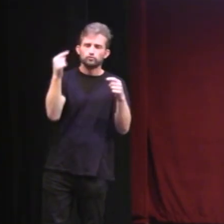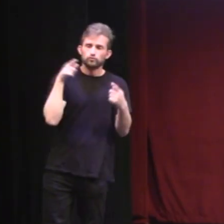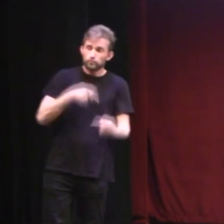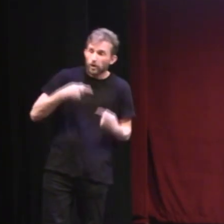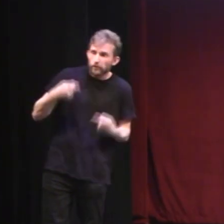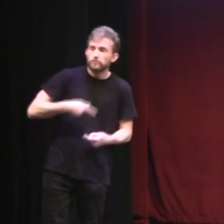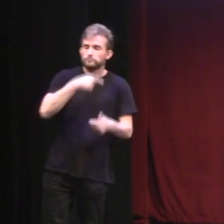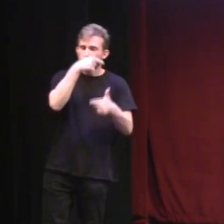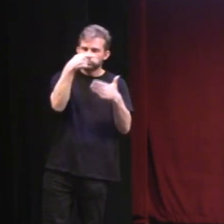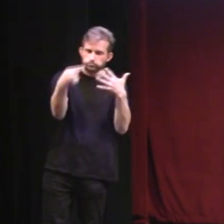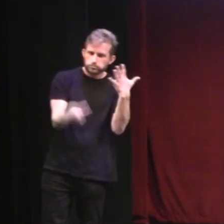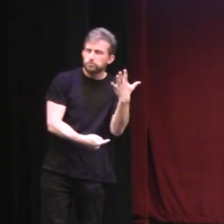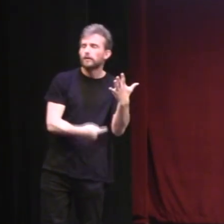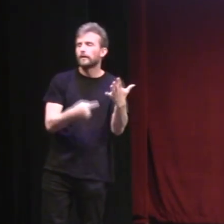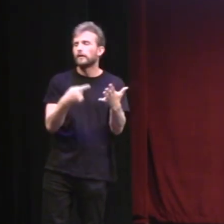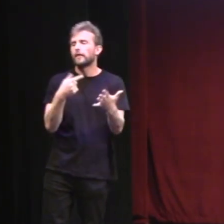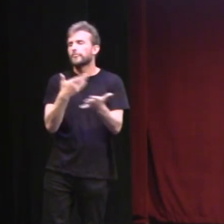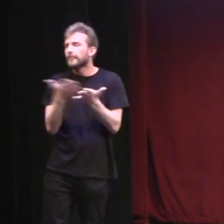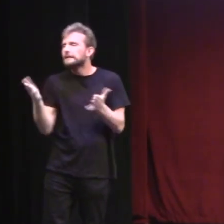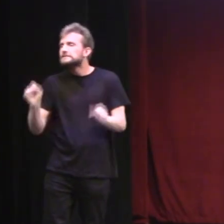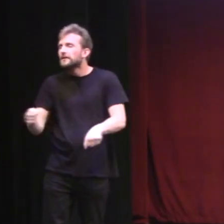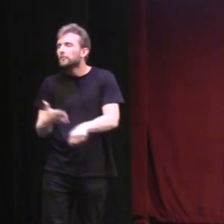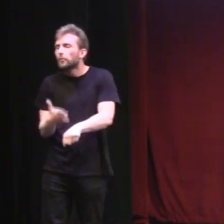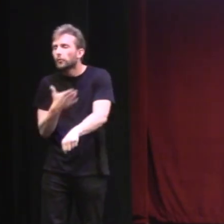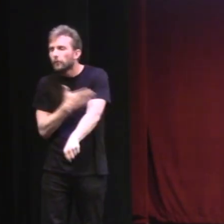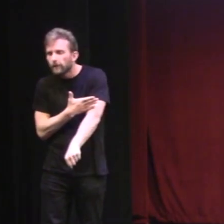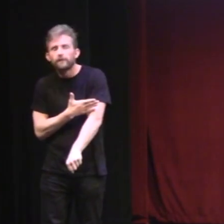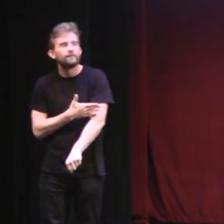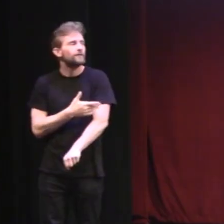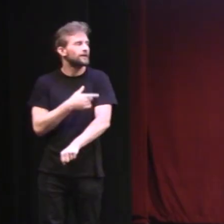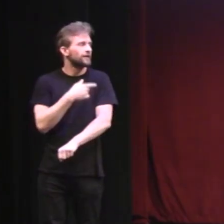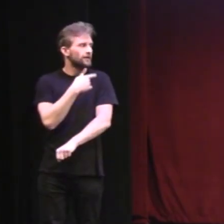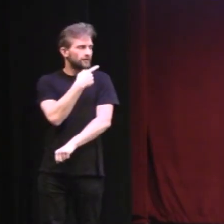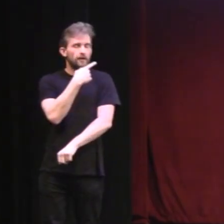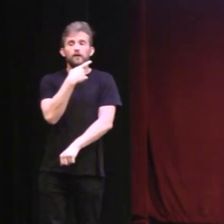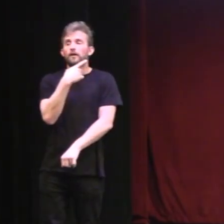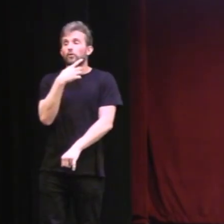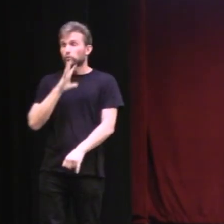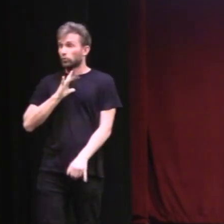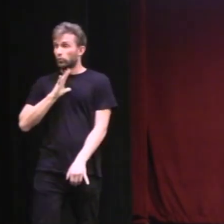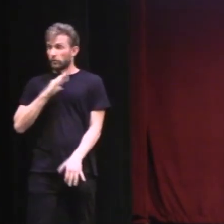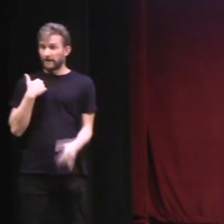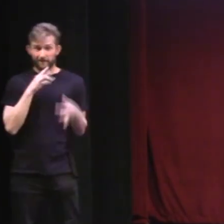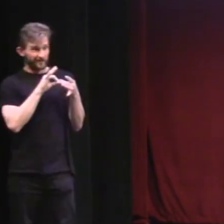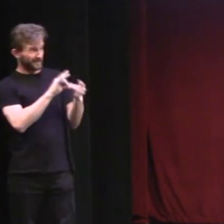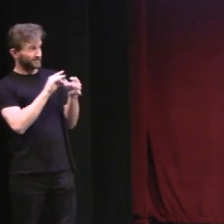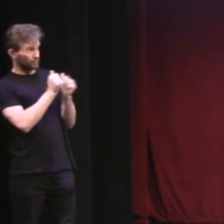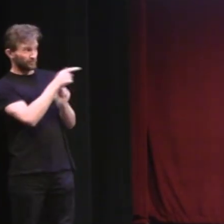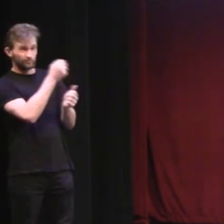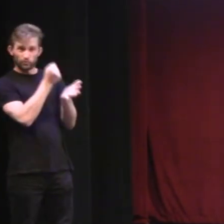He has some connection to me to work on those independent living skills.